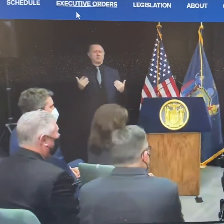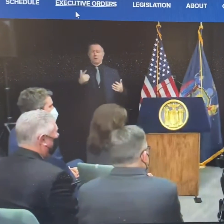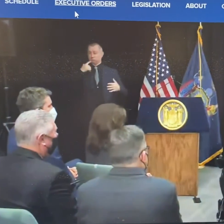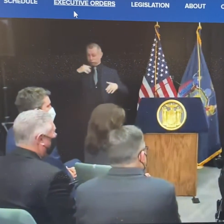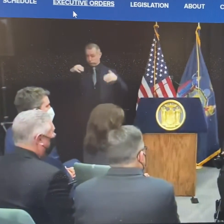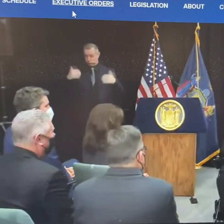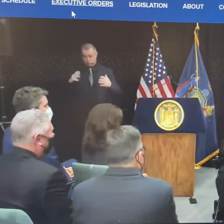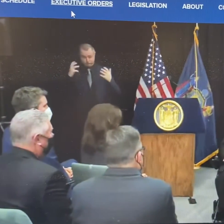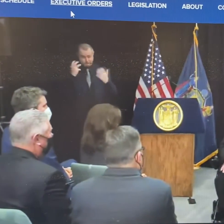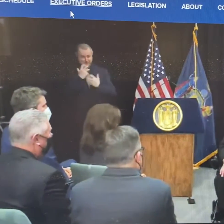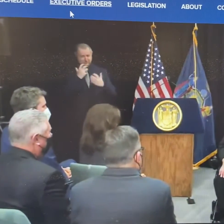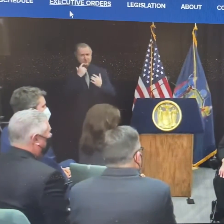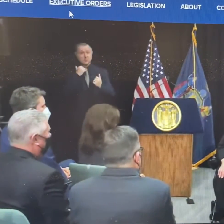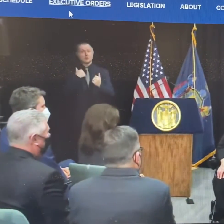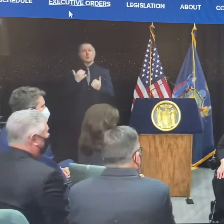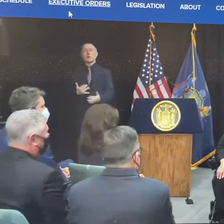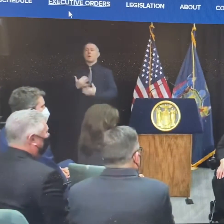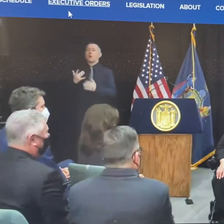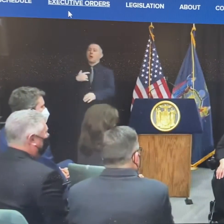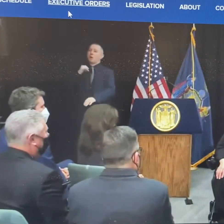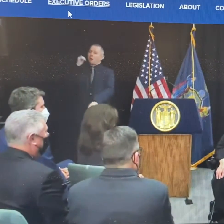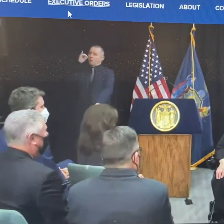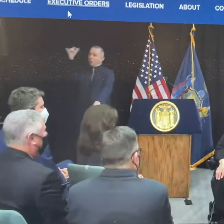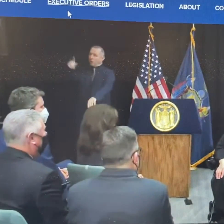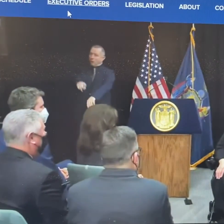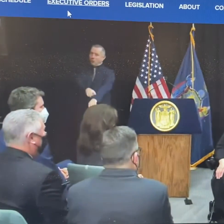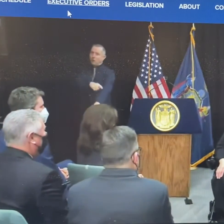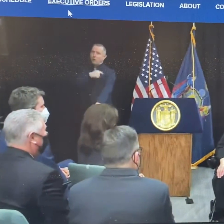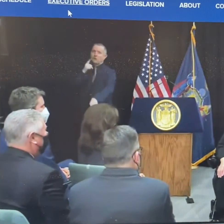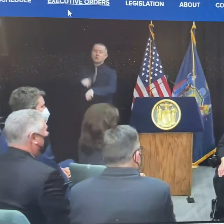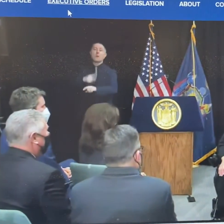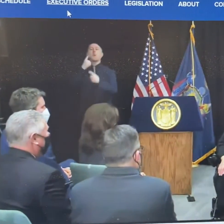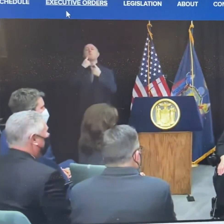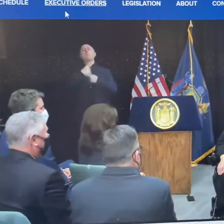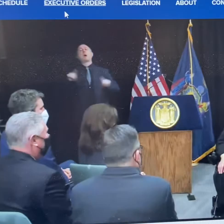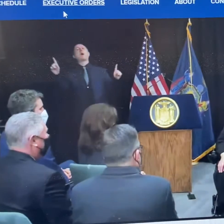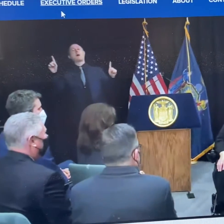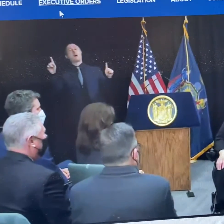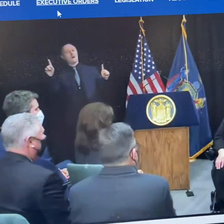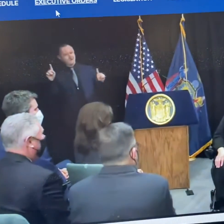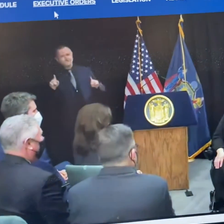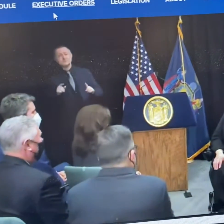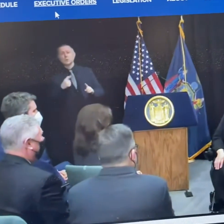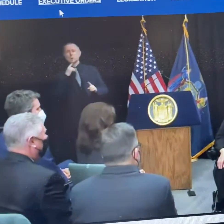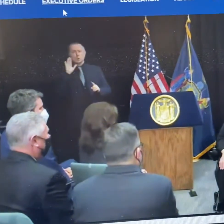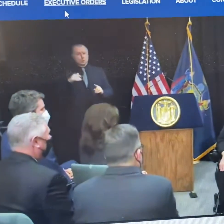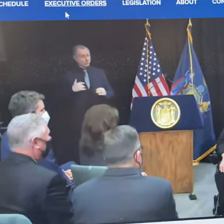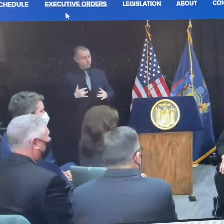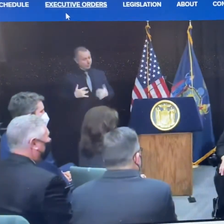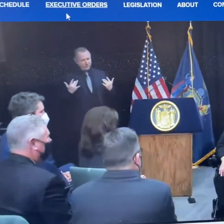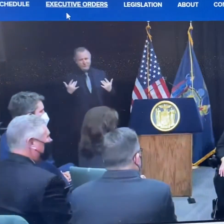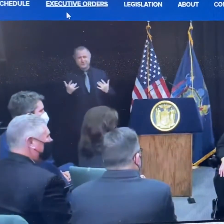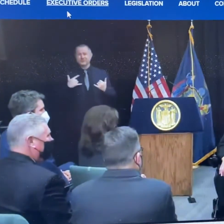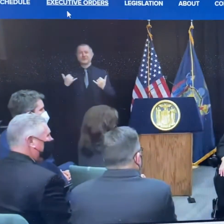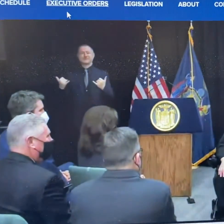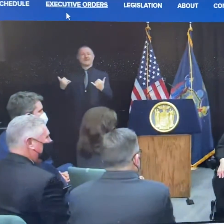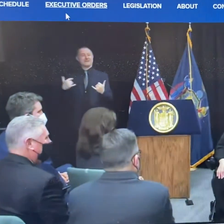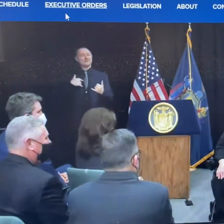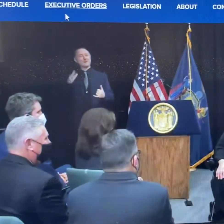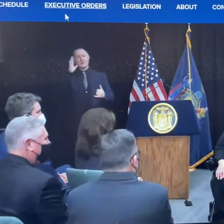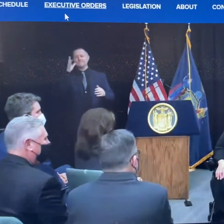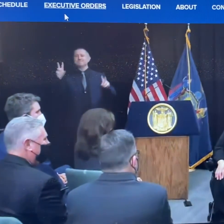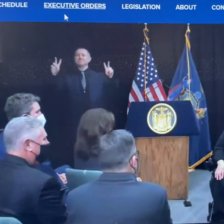for a long time for this to come, and we're so happy that we now will have an Office of